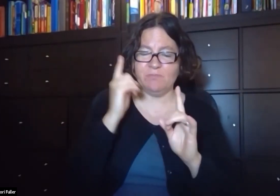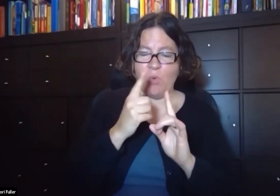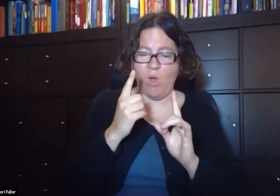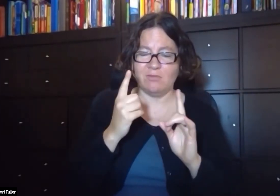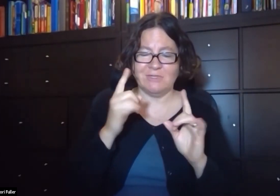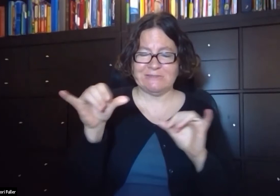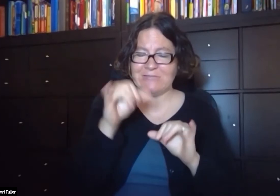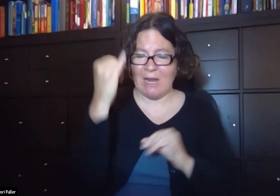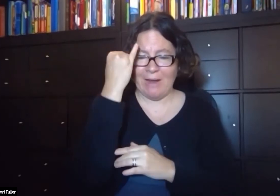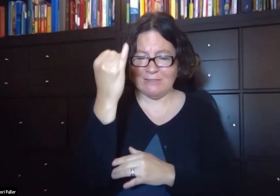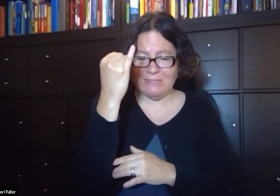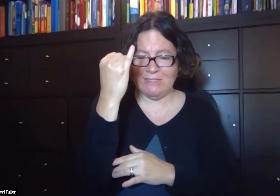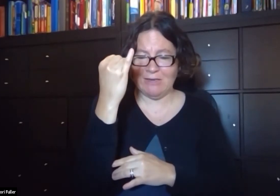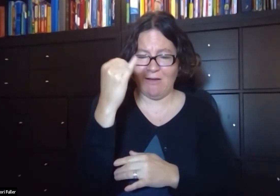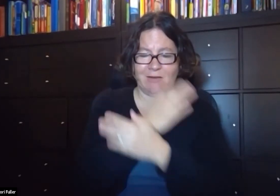the men that were with him.